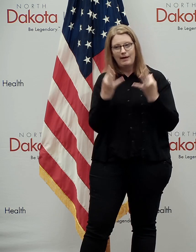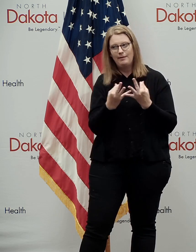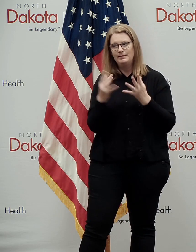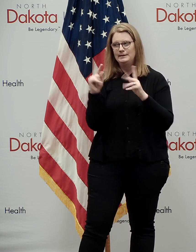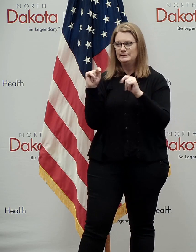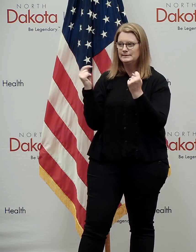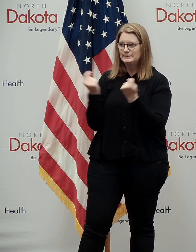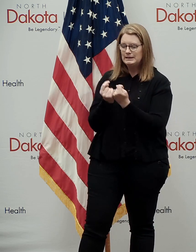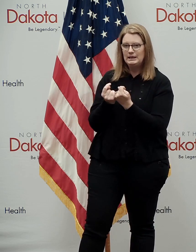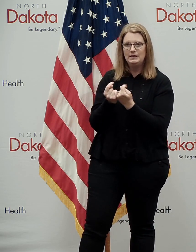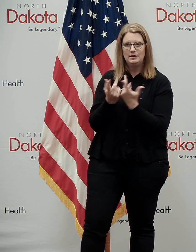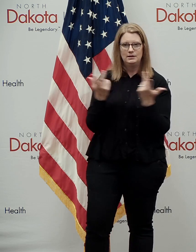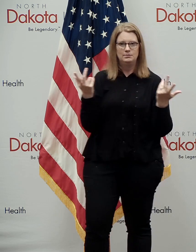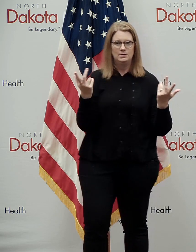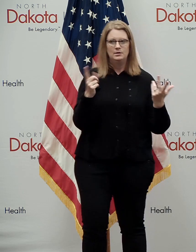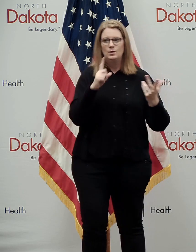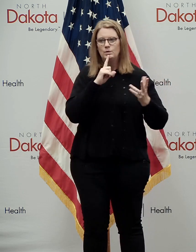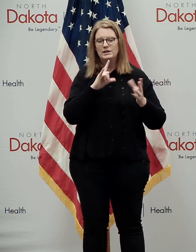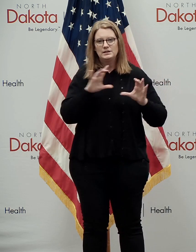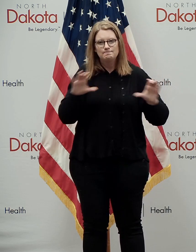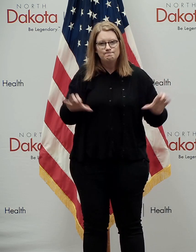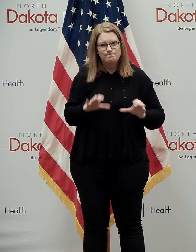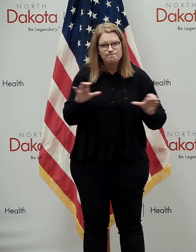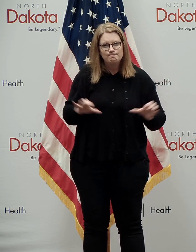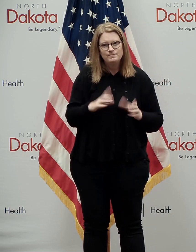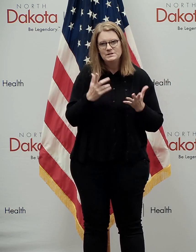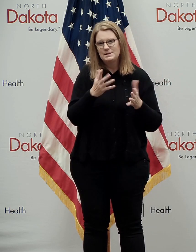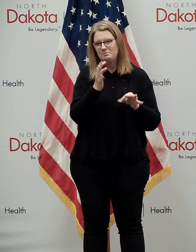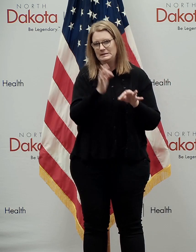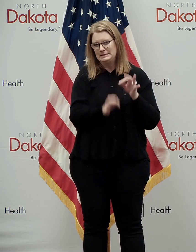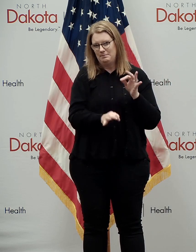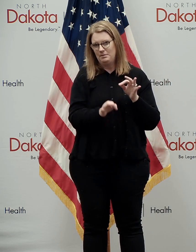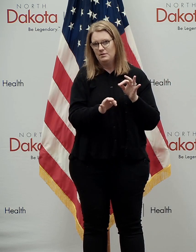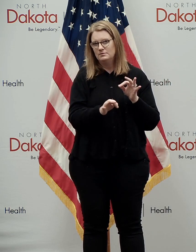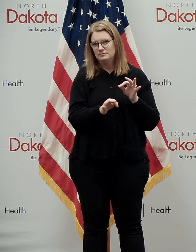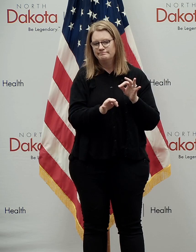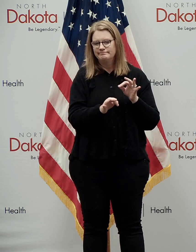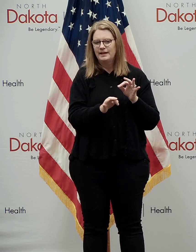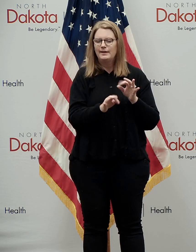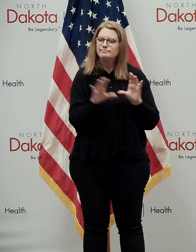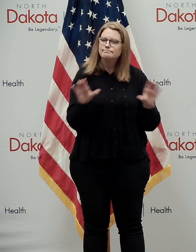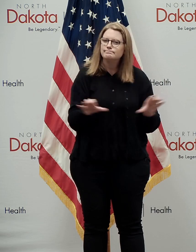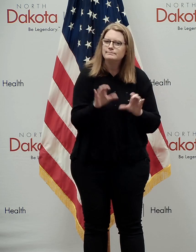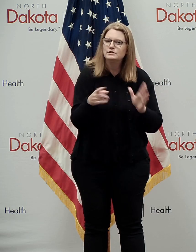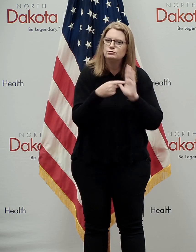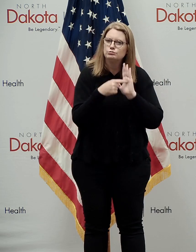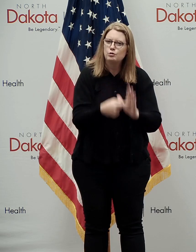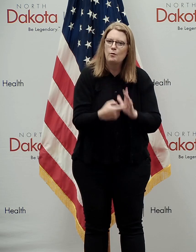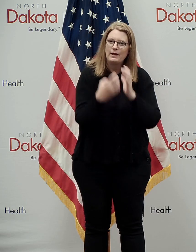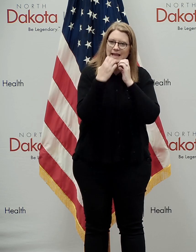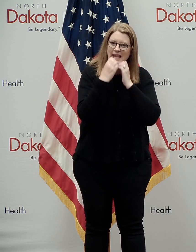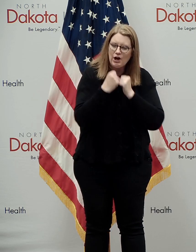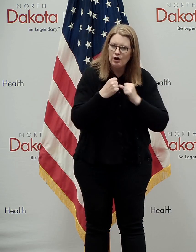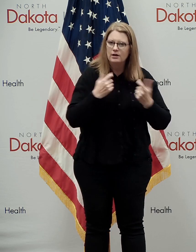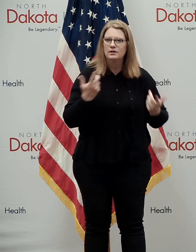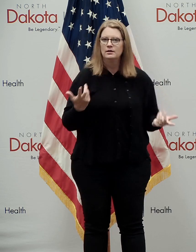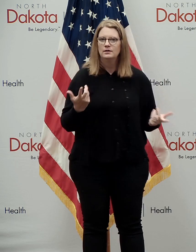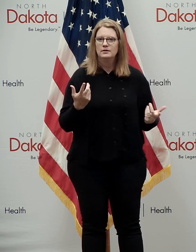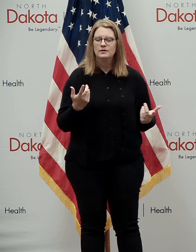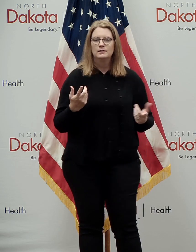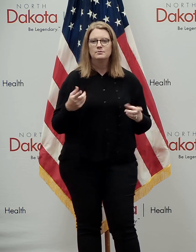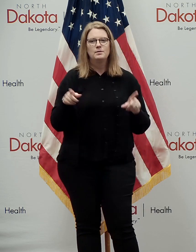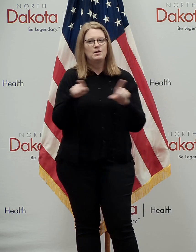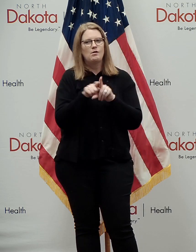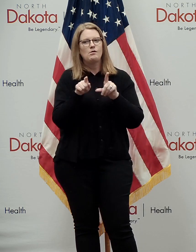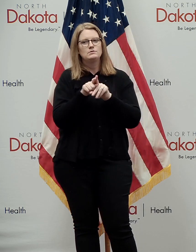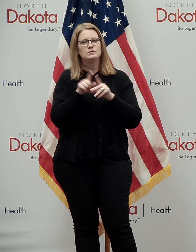work, to do some simple act of caring that may, in fact, not only leave an impression, but it might